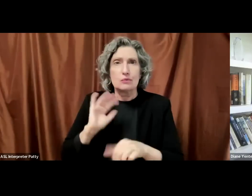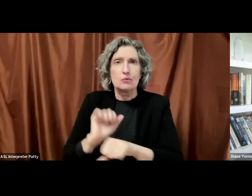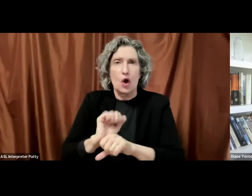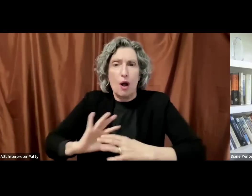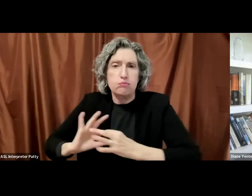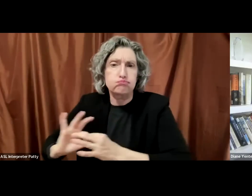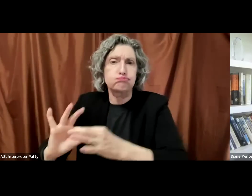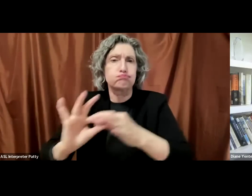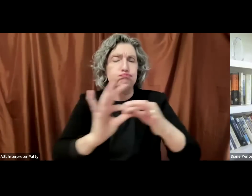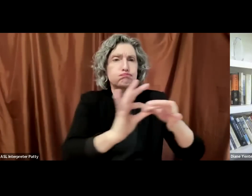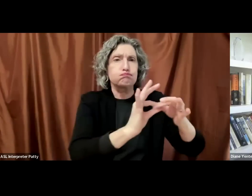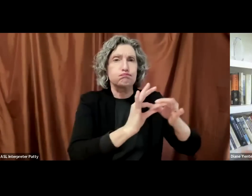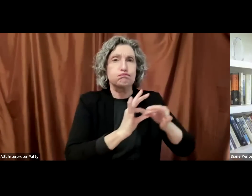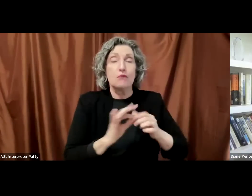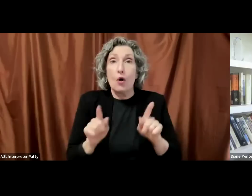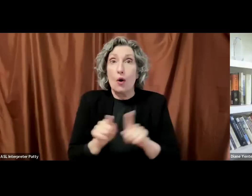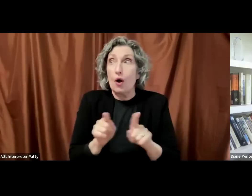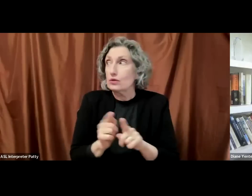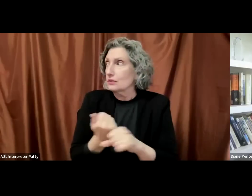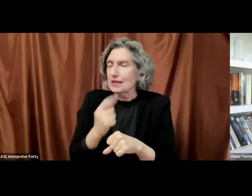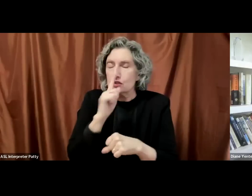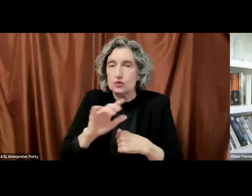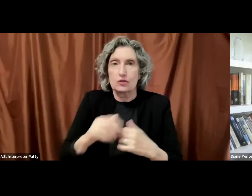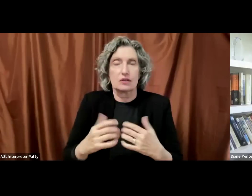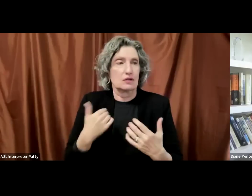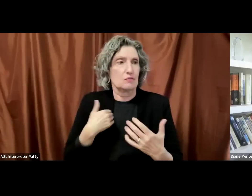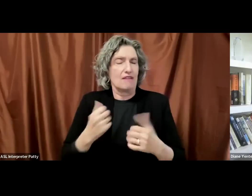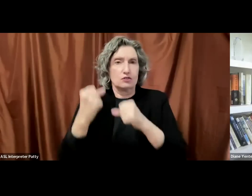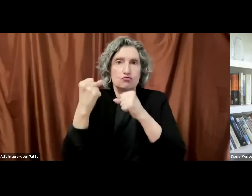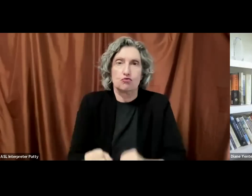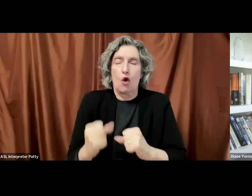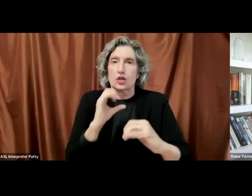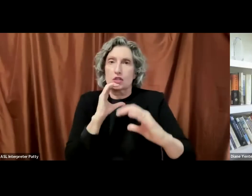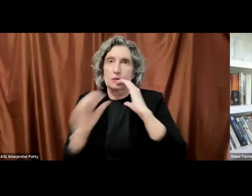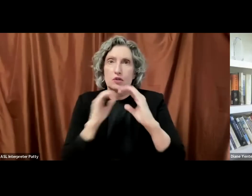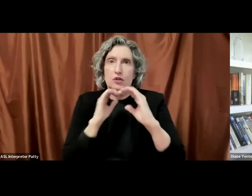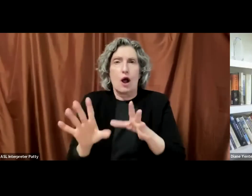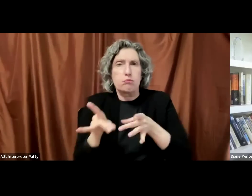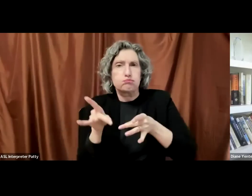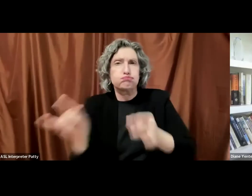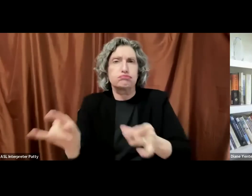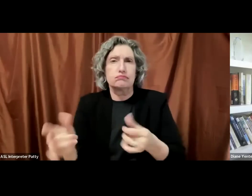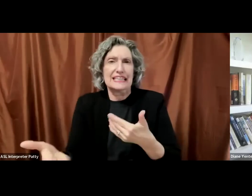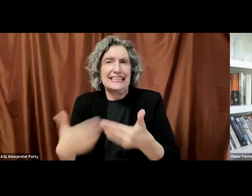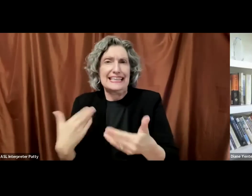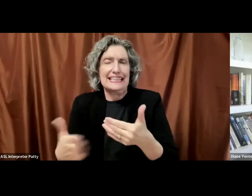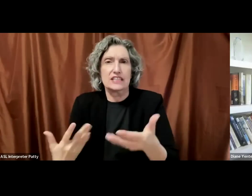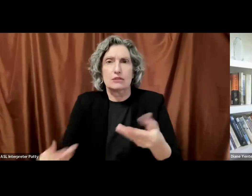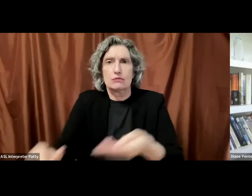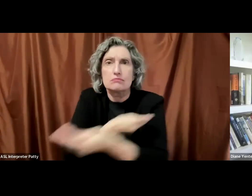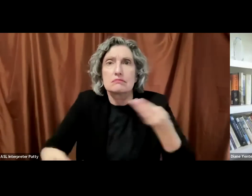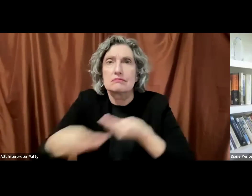through robust and clear communications to shore up support for nonprofits. We'll be strengthened